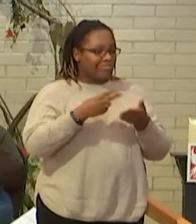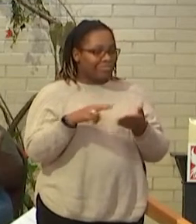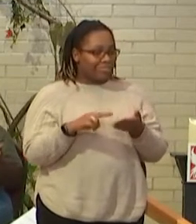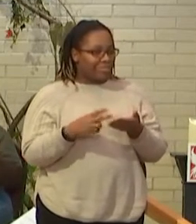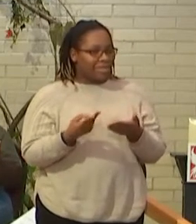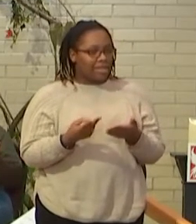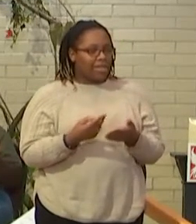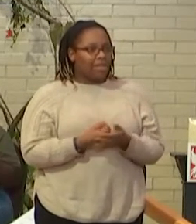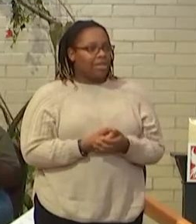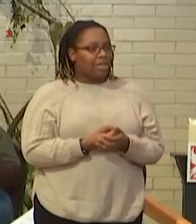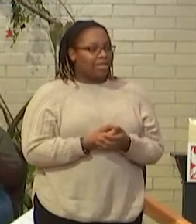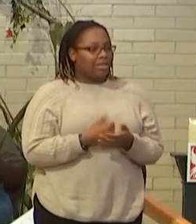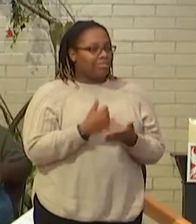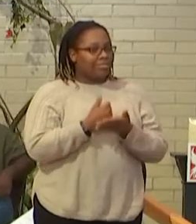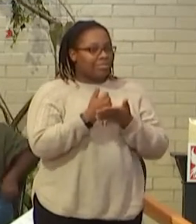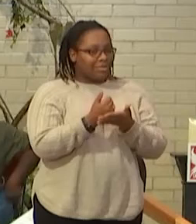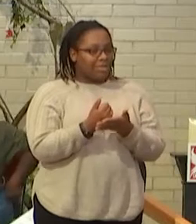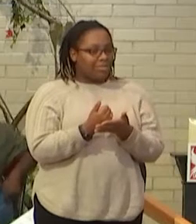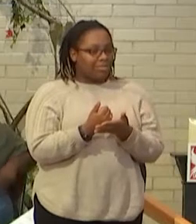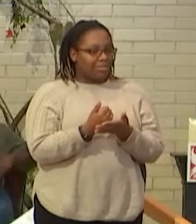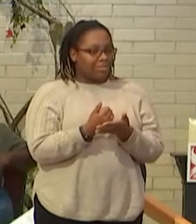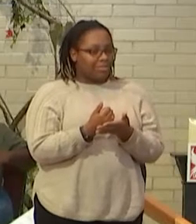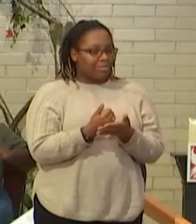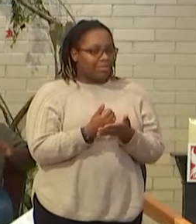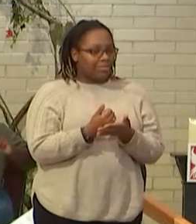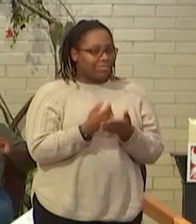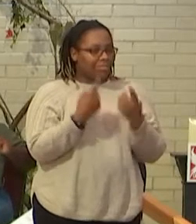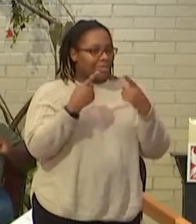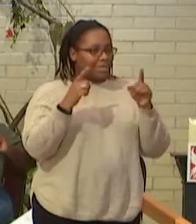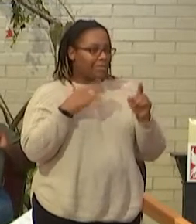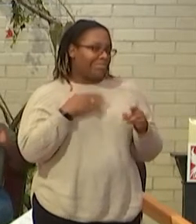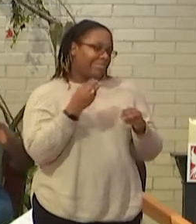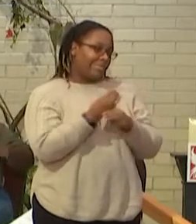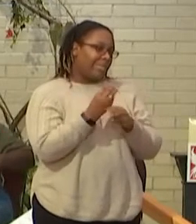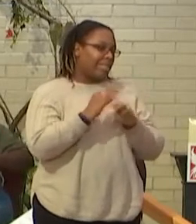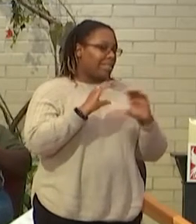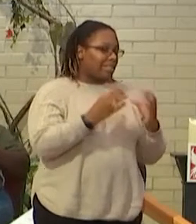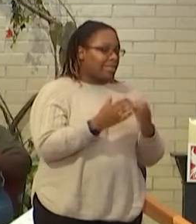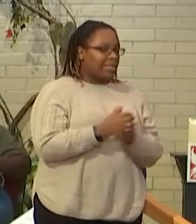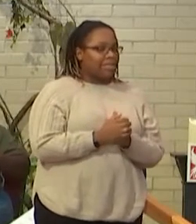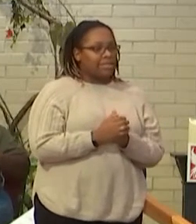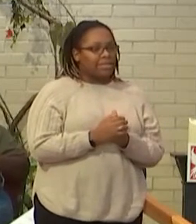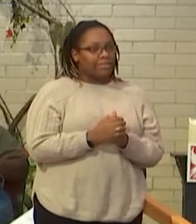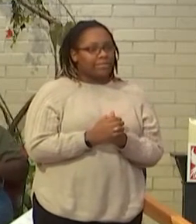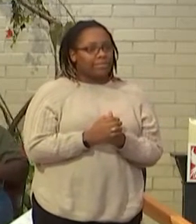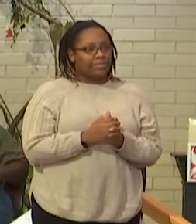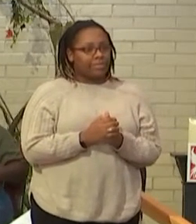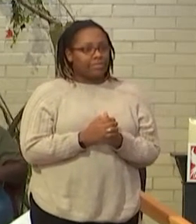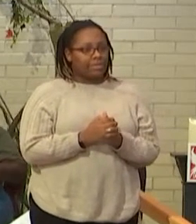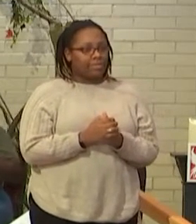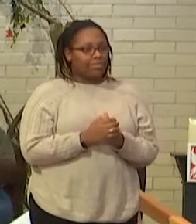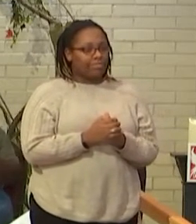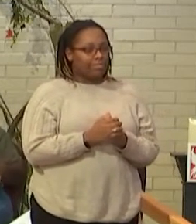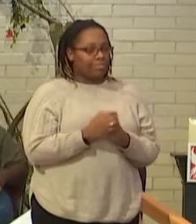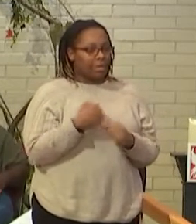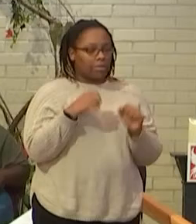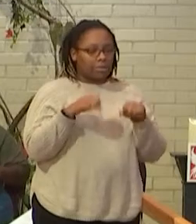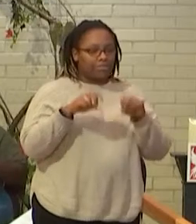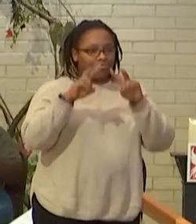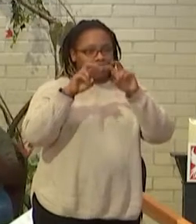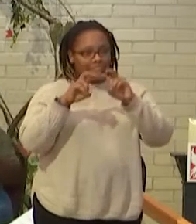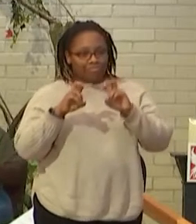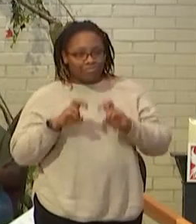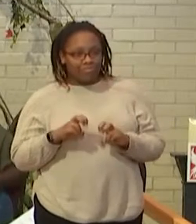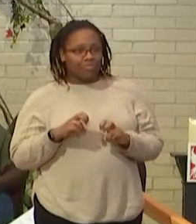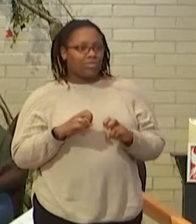math class here at Goshen College, but I was able to look into it more and find ways to work with it